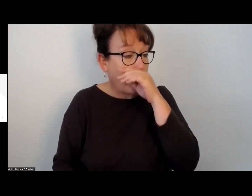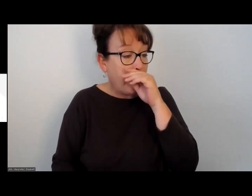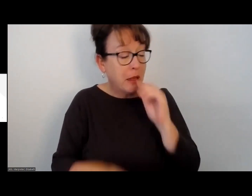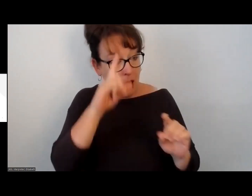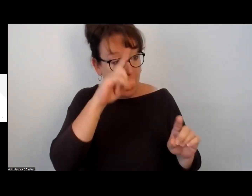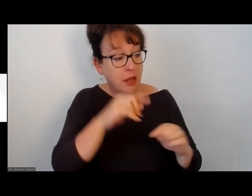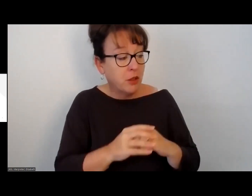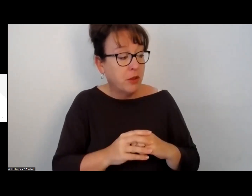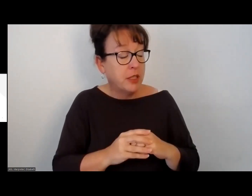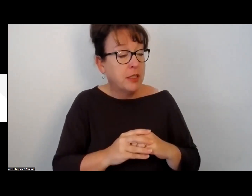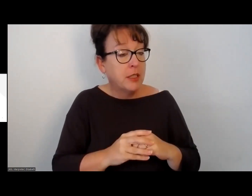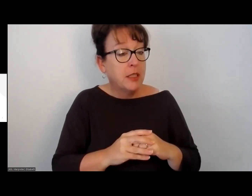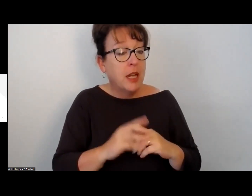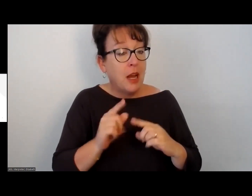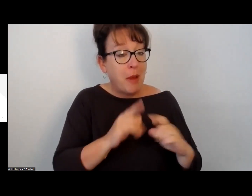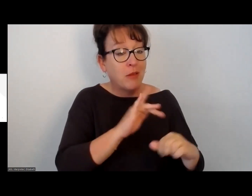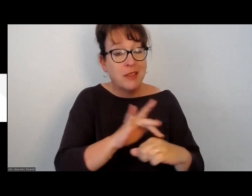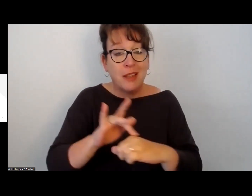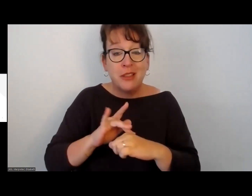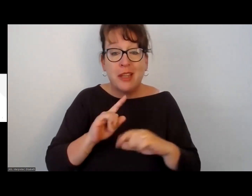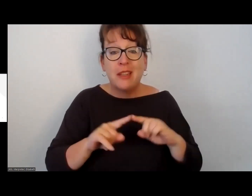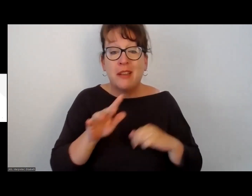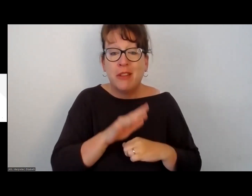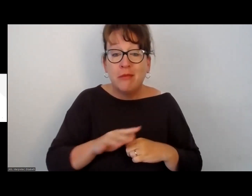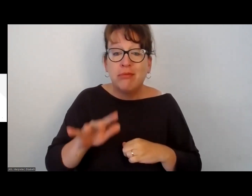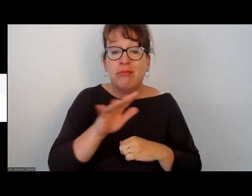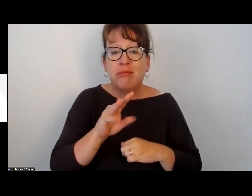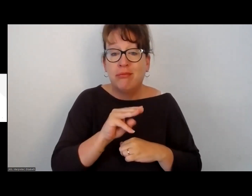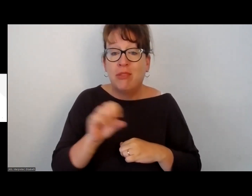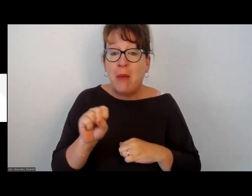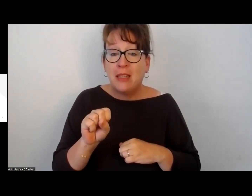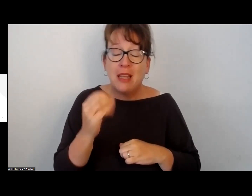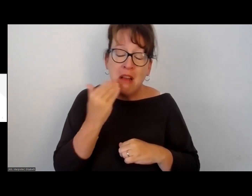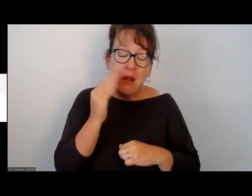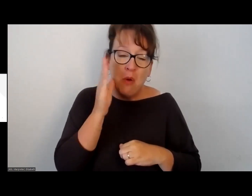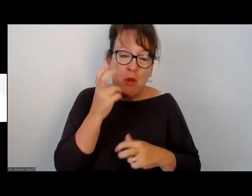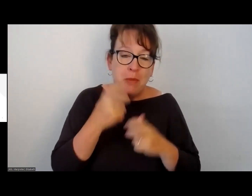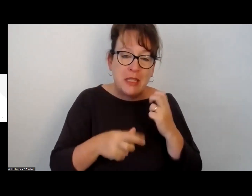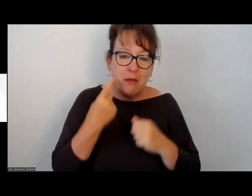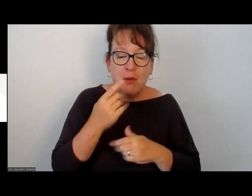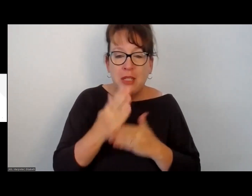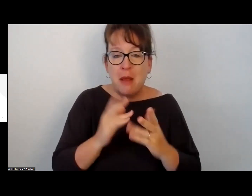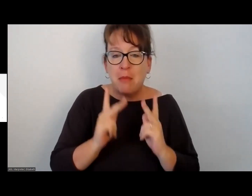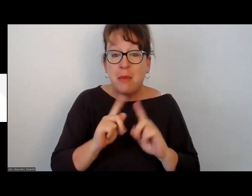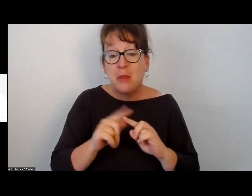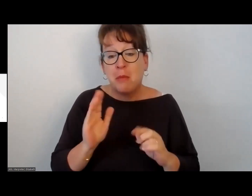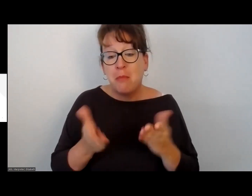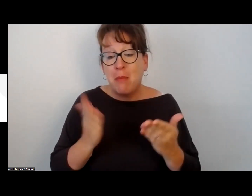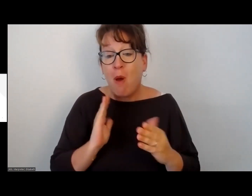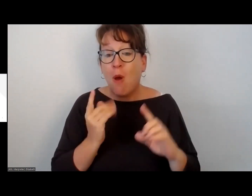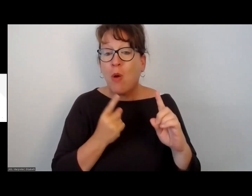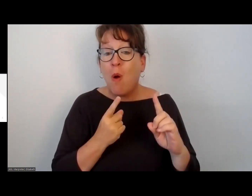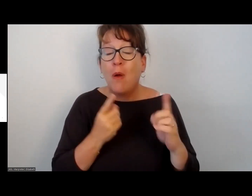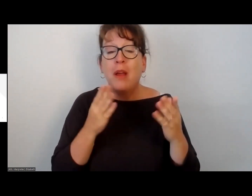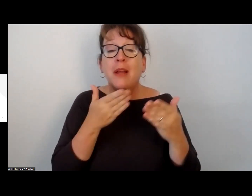you know, getting to the different corners of the Commonwealth might be difficult for folks. So maybe to the best of our ability, if we can show up in person